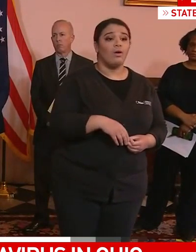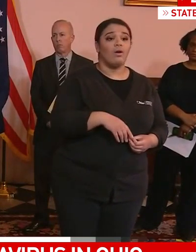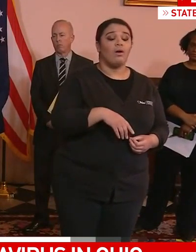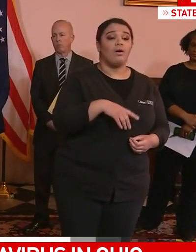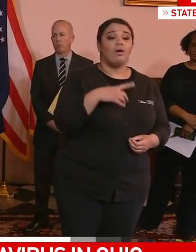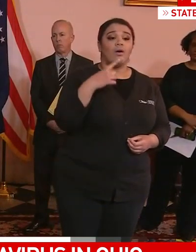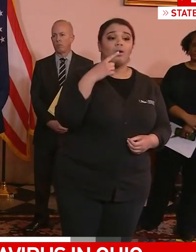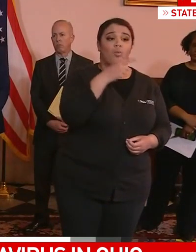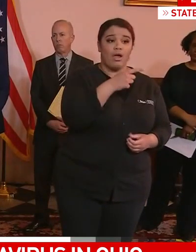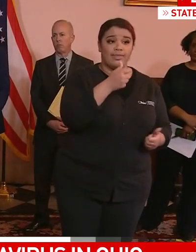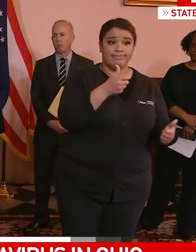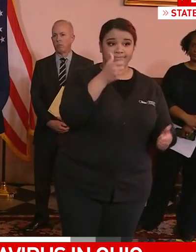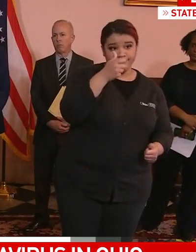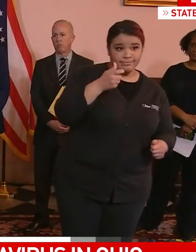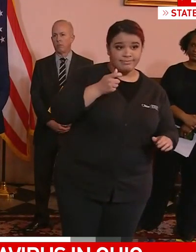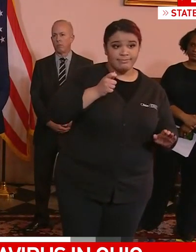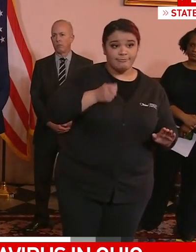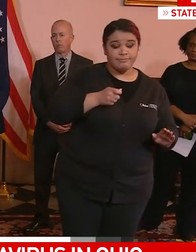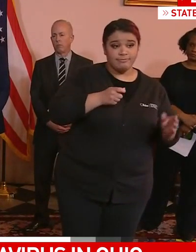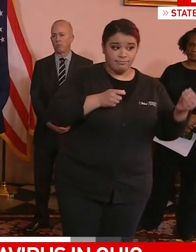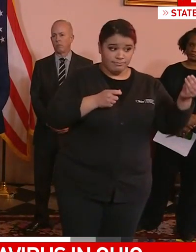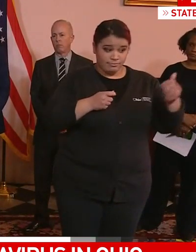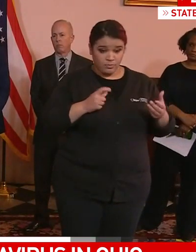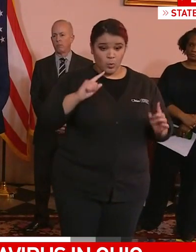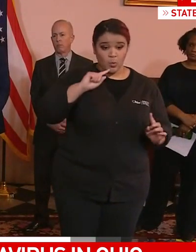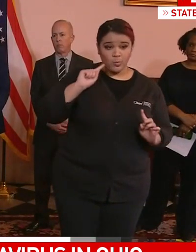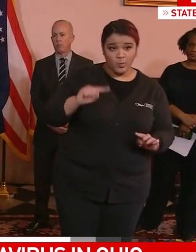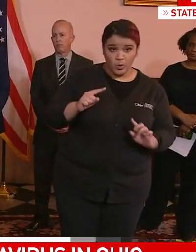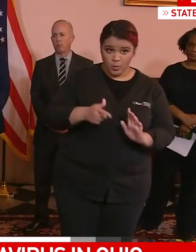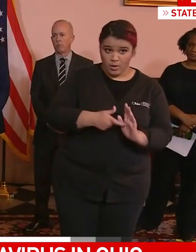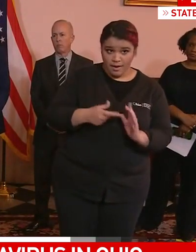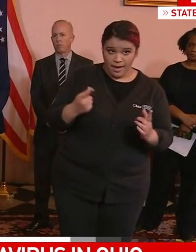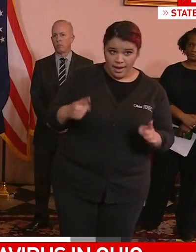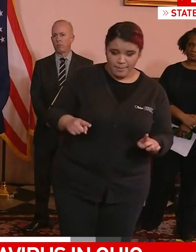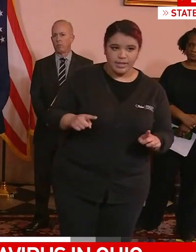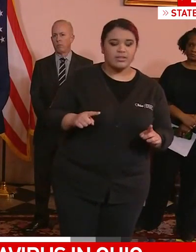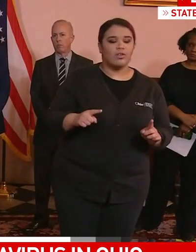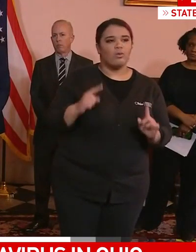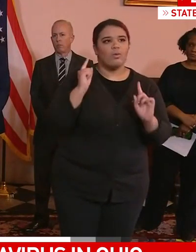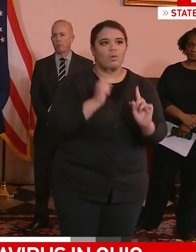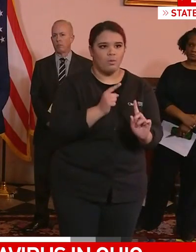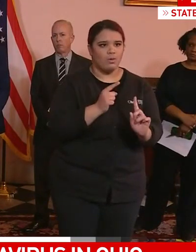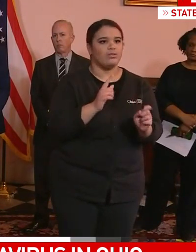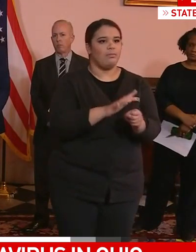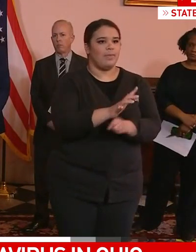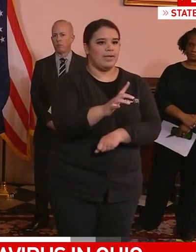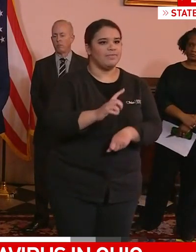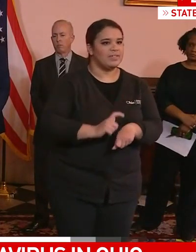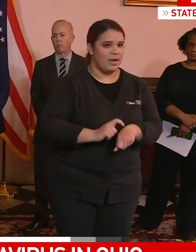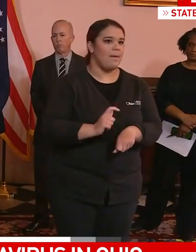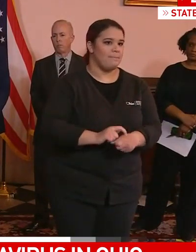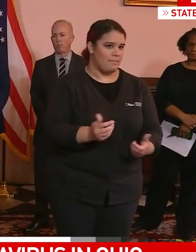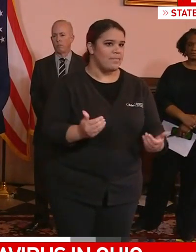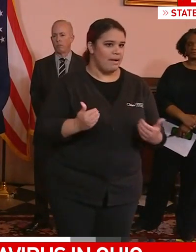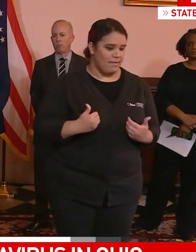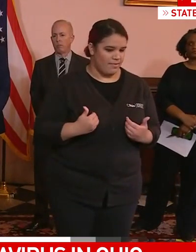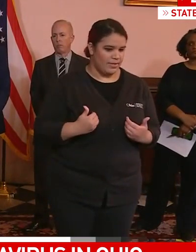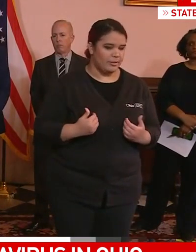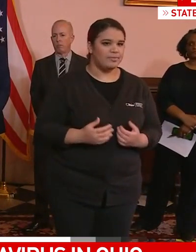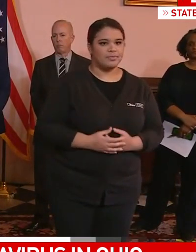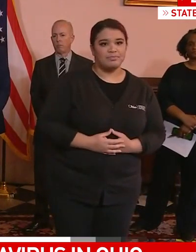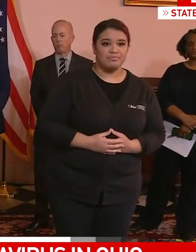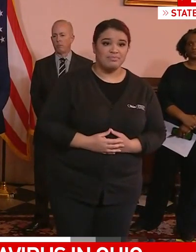significant period of time. And the reason I say this is because we are entering a more